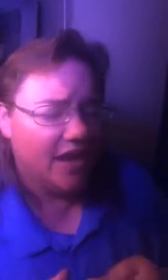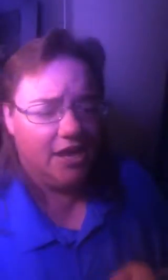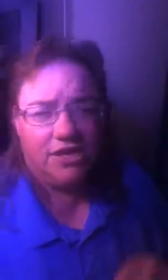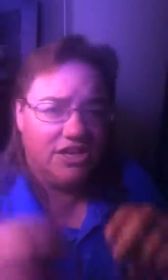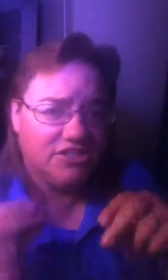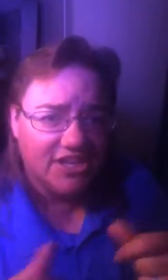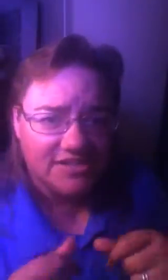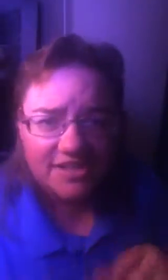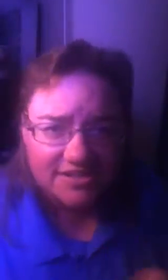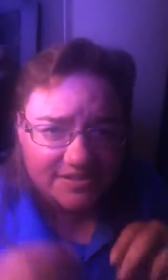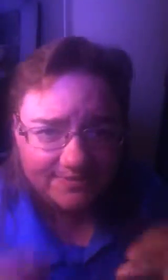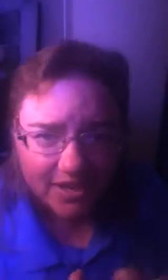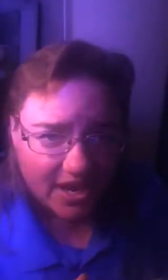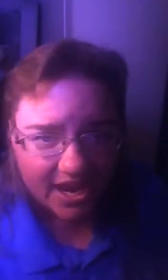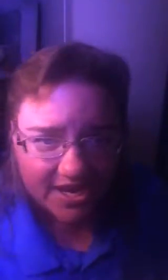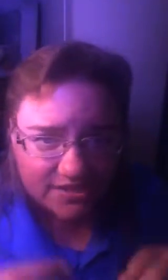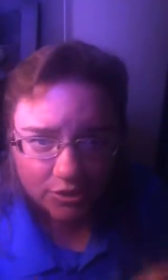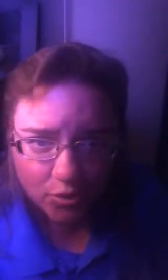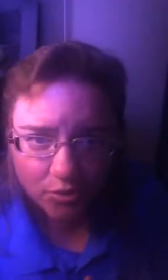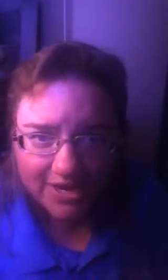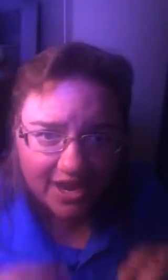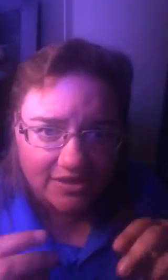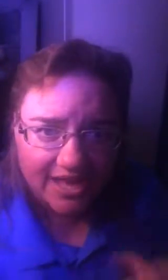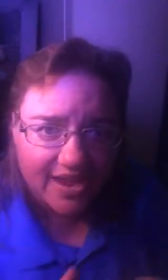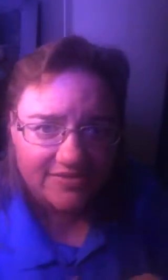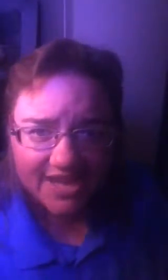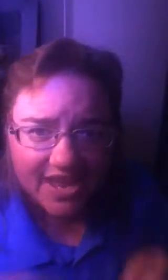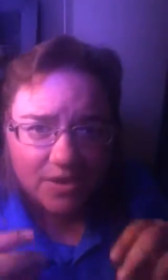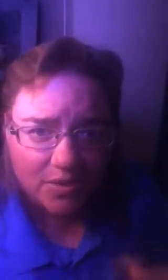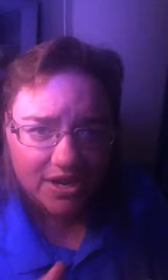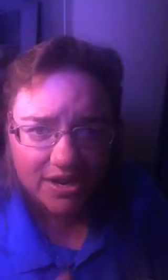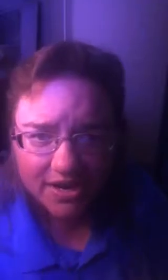I need Jesus as I go down life's highway.